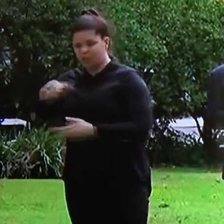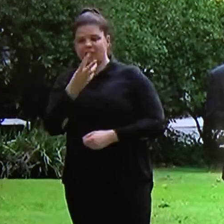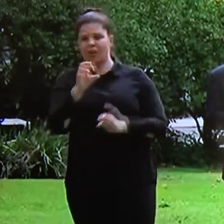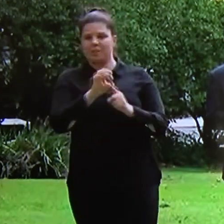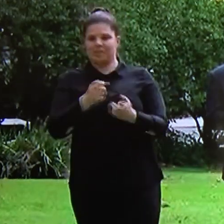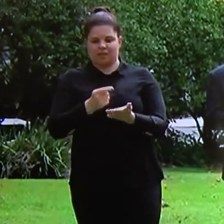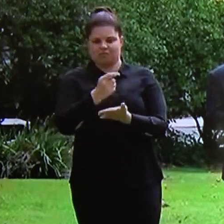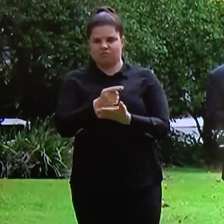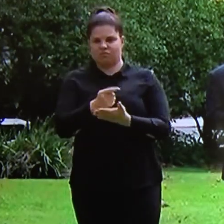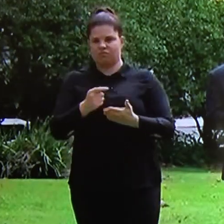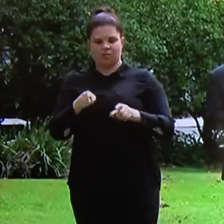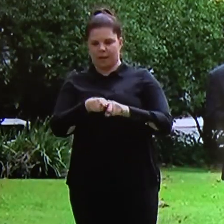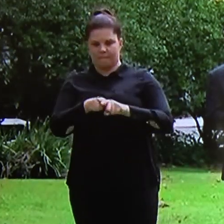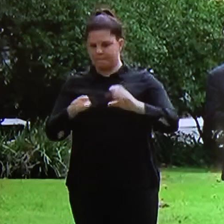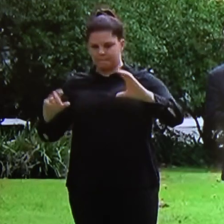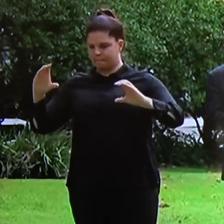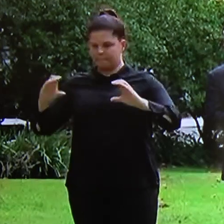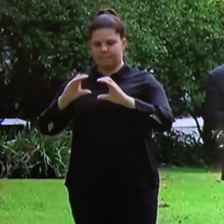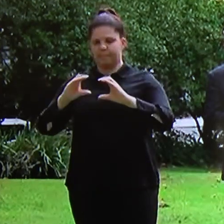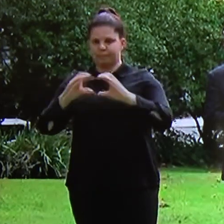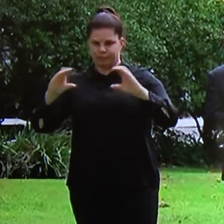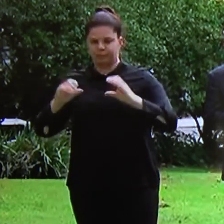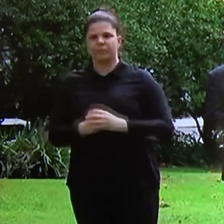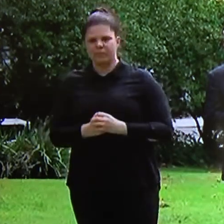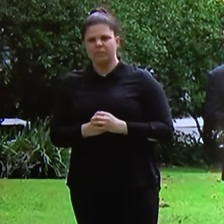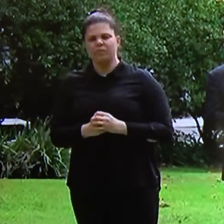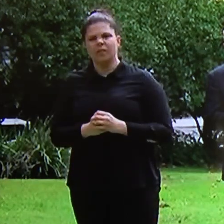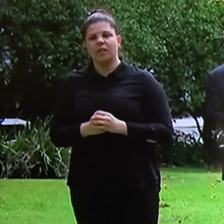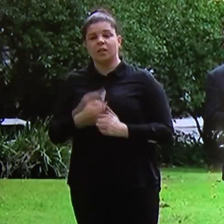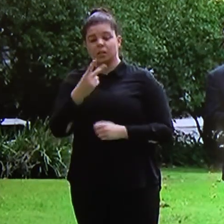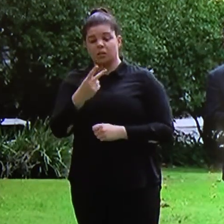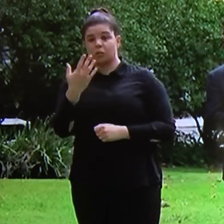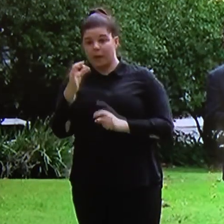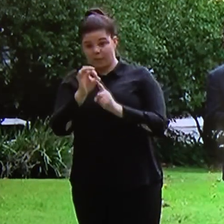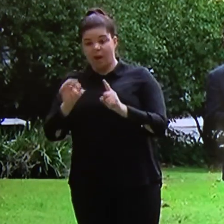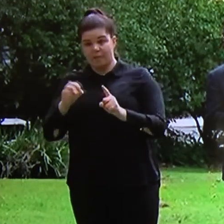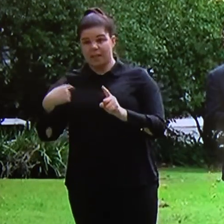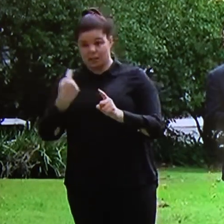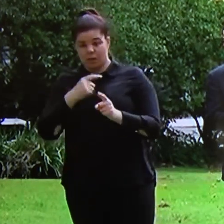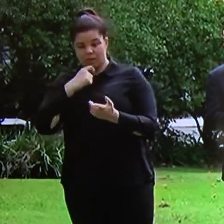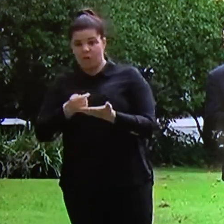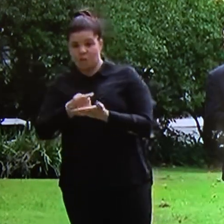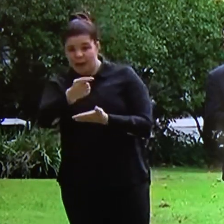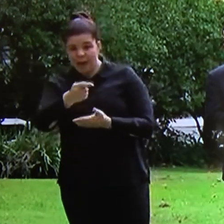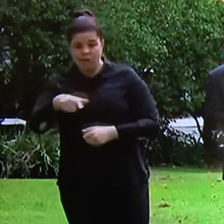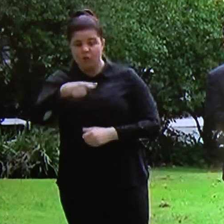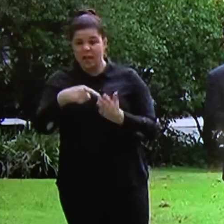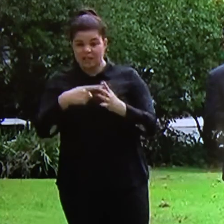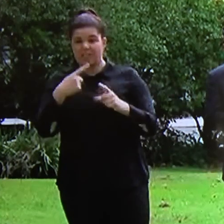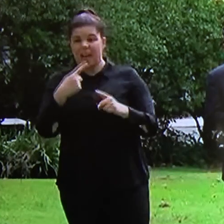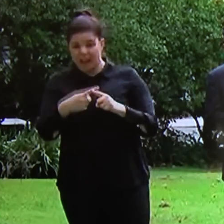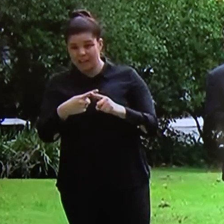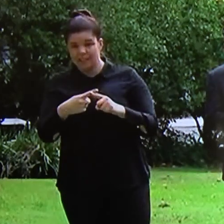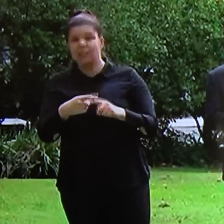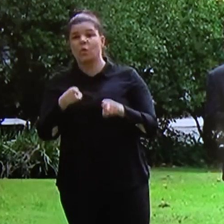available to us, any land tax payable, 25% rebate will be provided, or a 25% waiver and a deferral